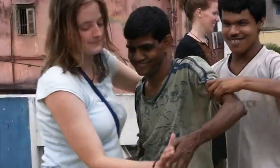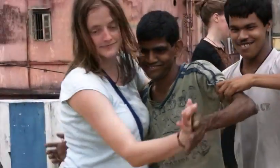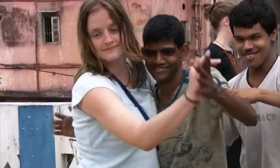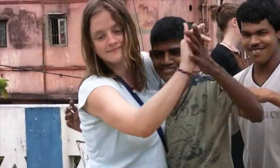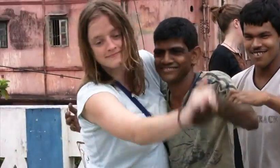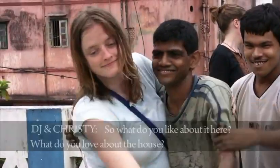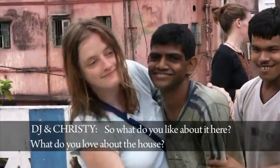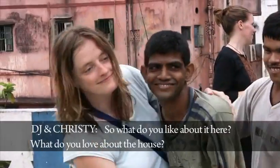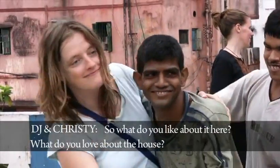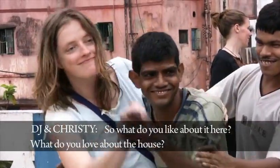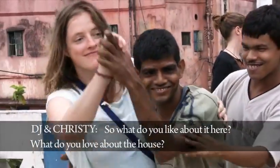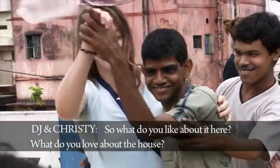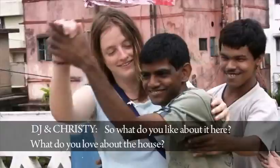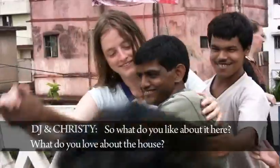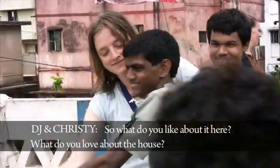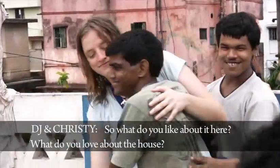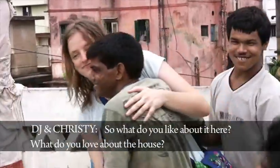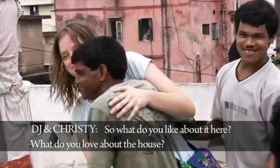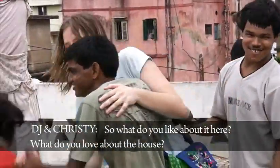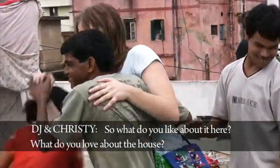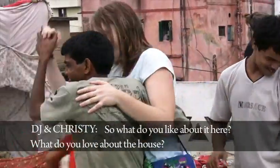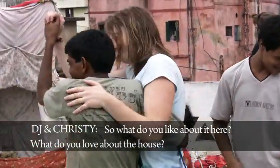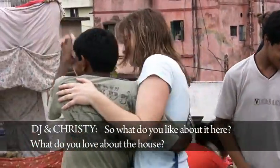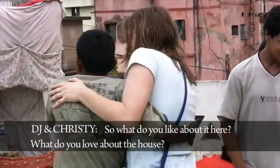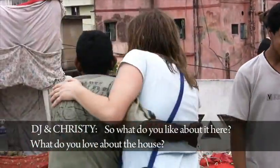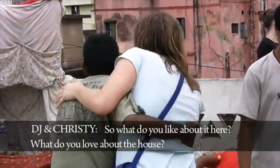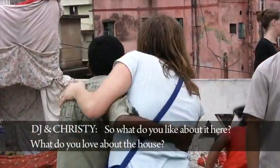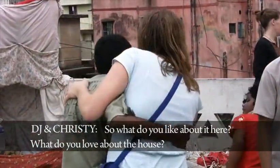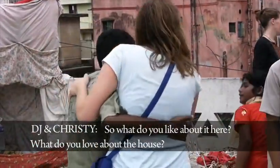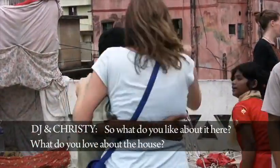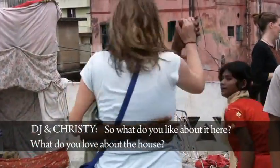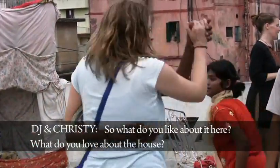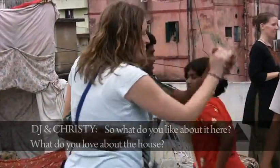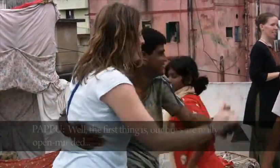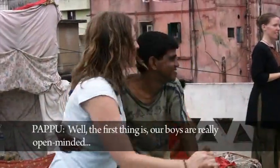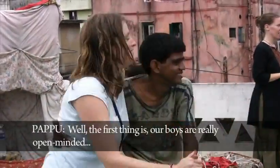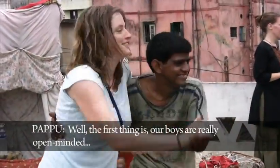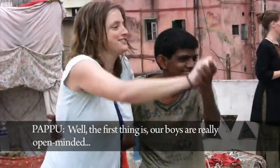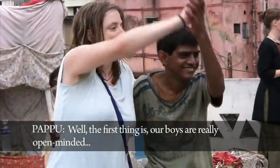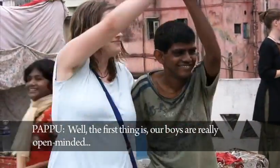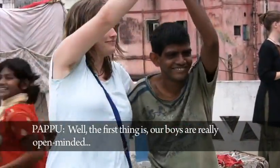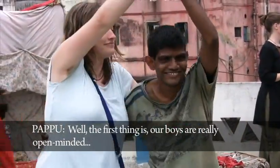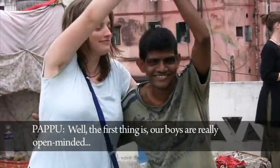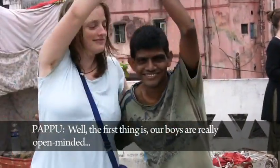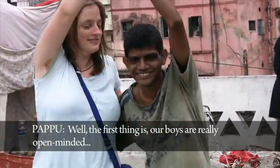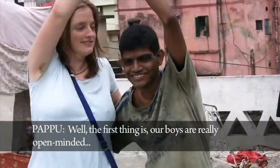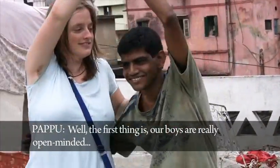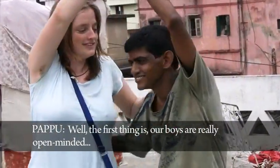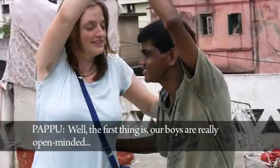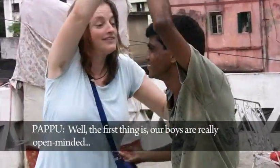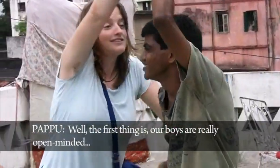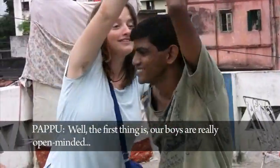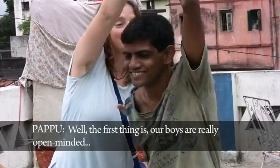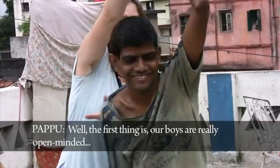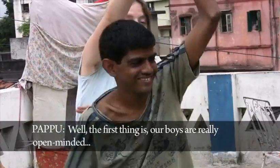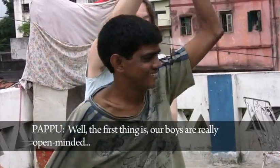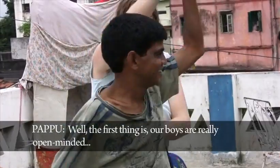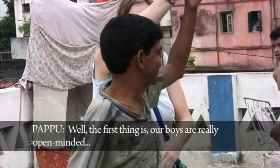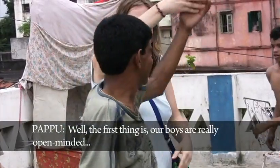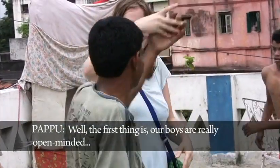So what do you like about it here? What do you love about the house? I mean, the first thing that our boys, they are